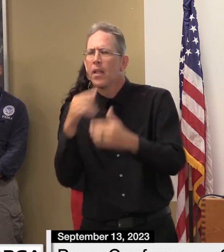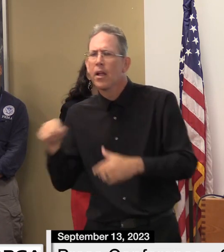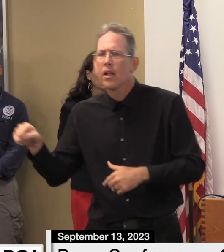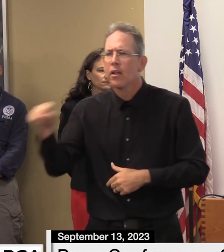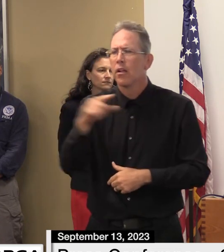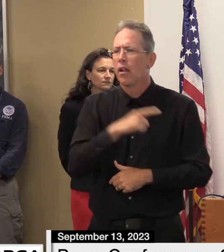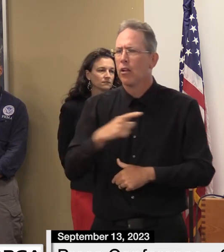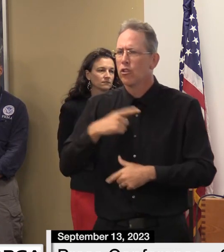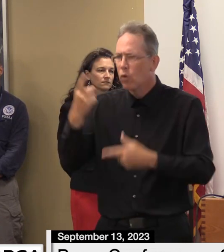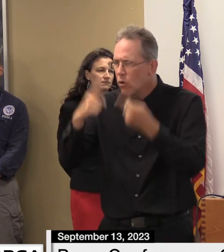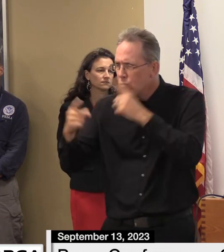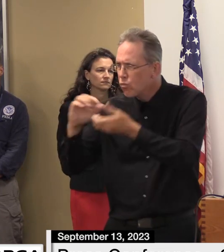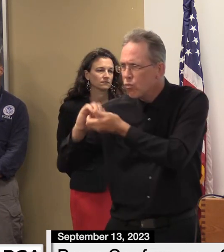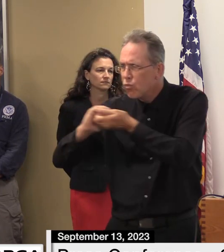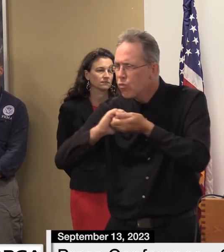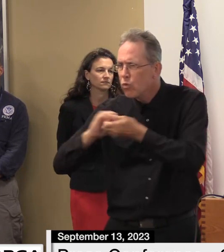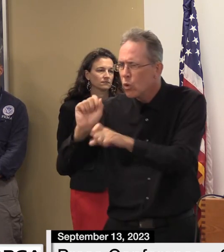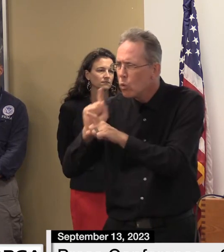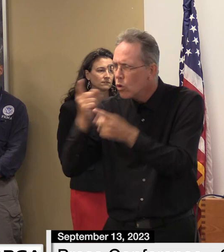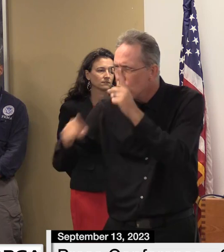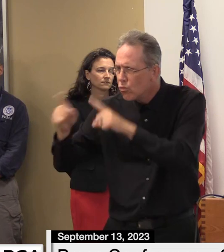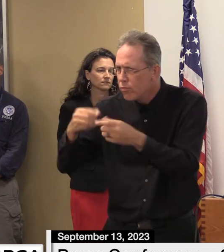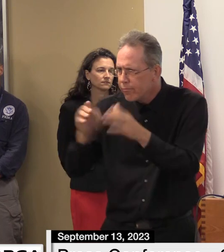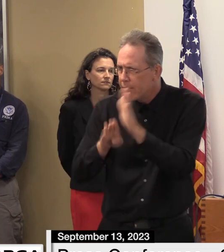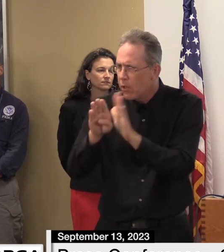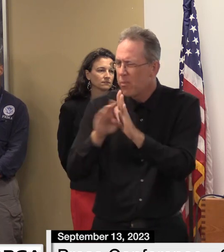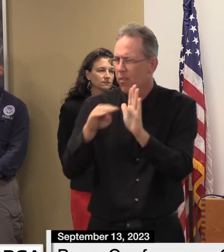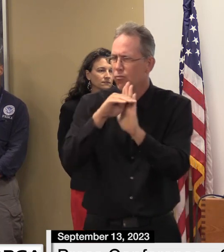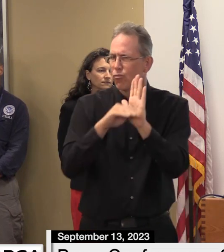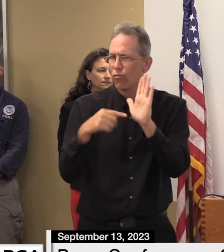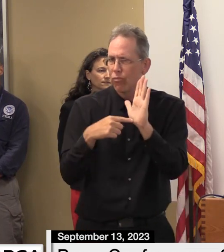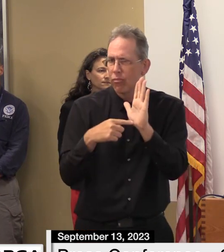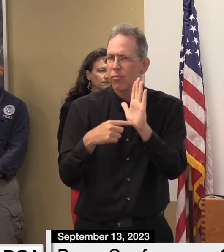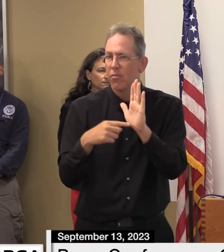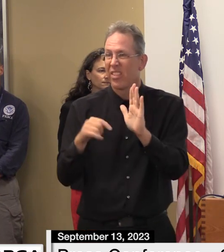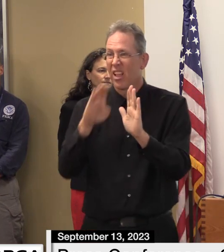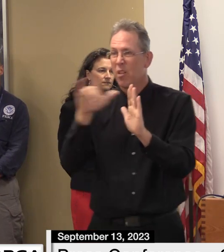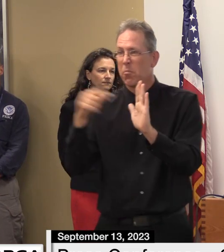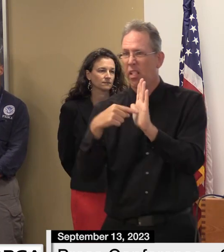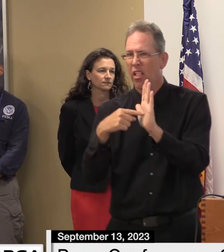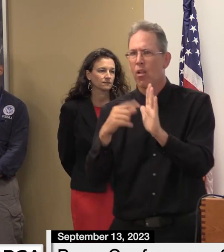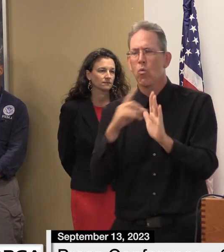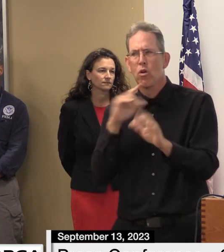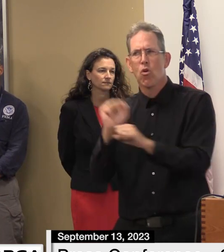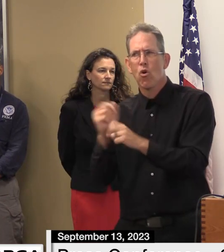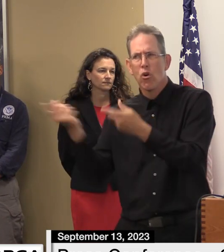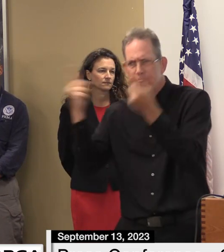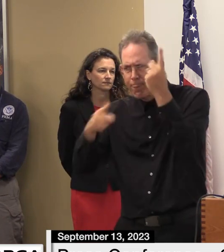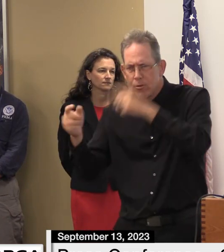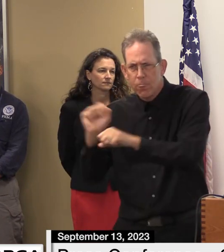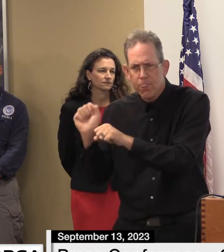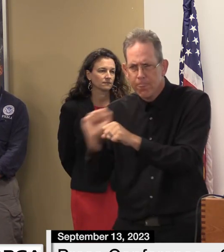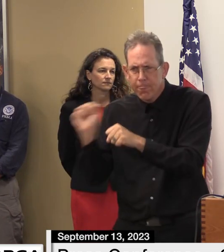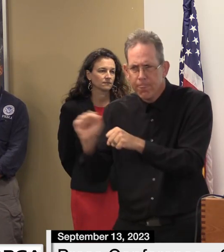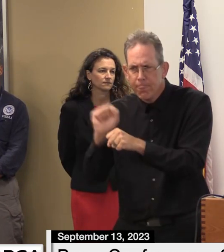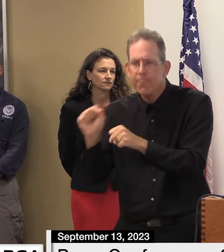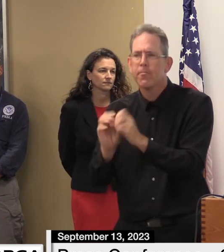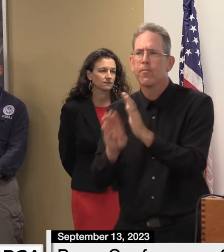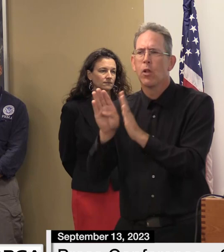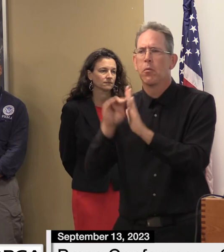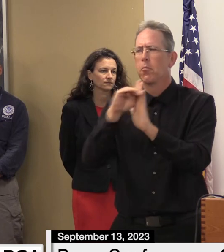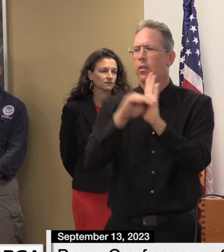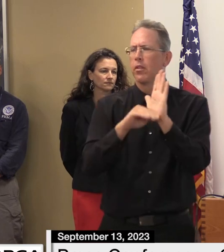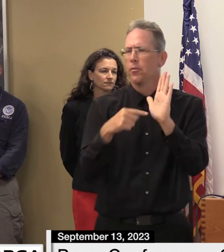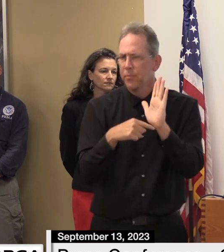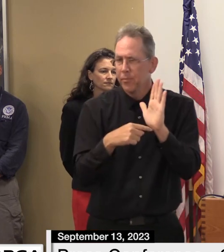housing partners who worked hard on that bill. As another example, when the legislature came back to session in June, I